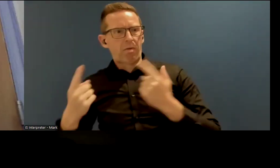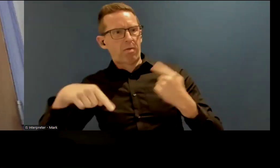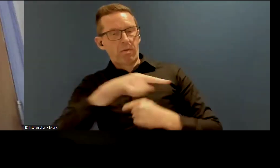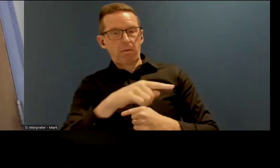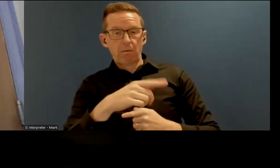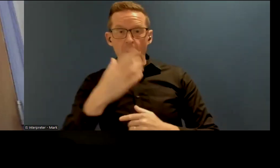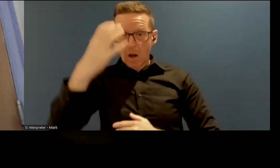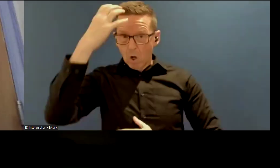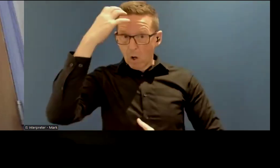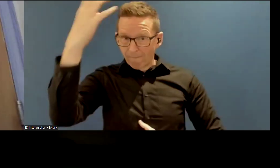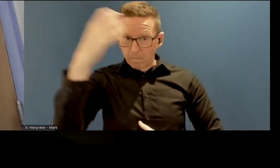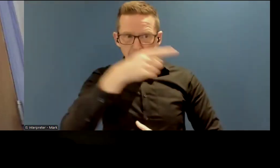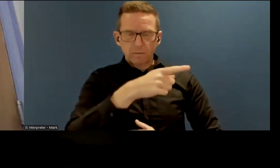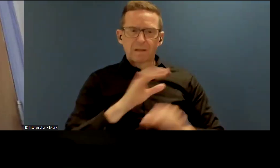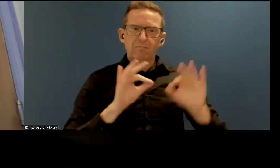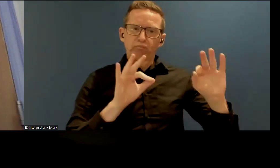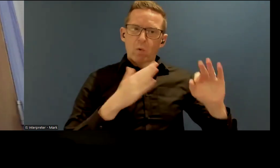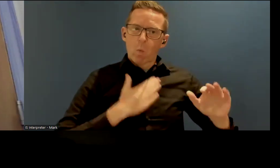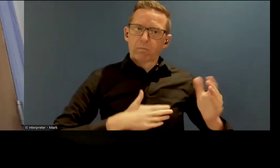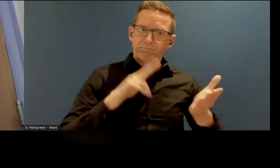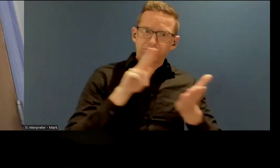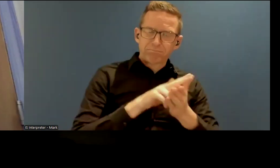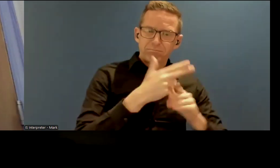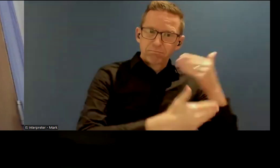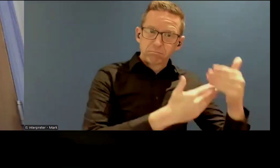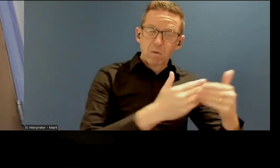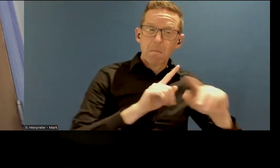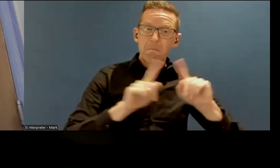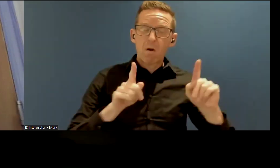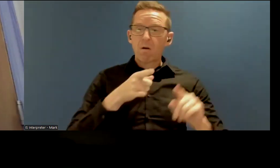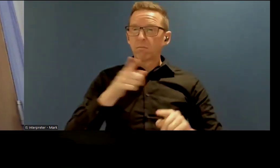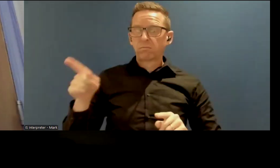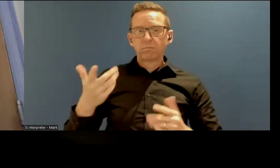supports the bill, but UK political parties as a whole.